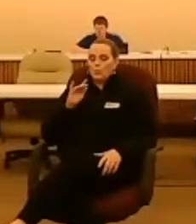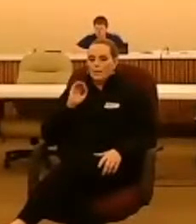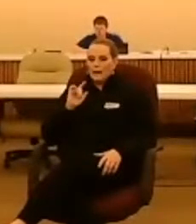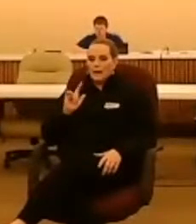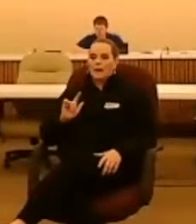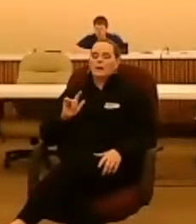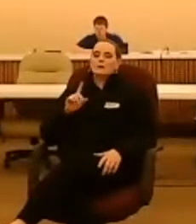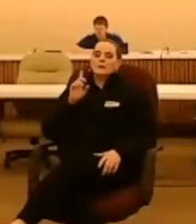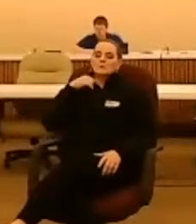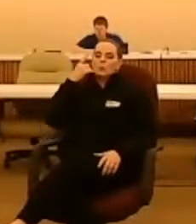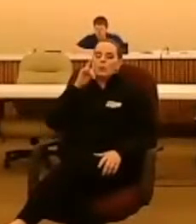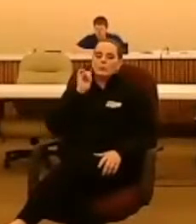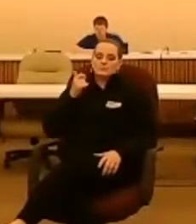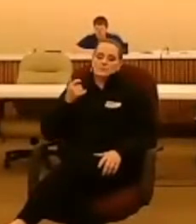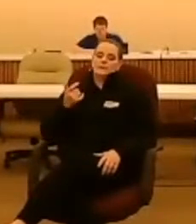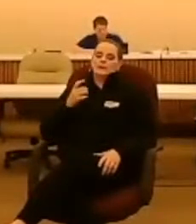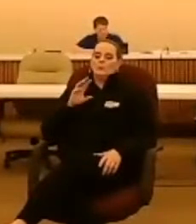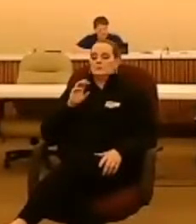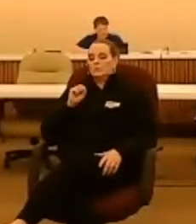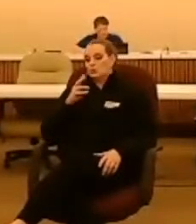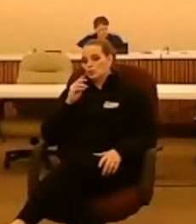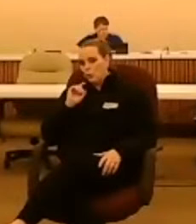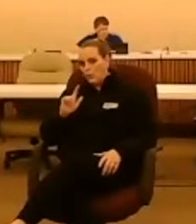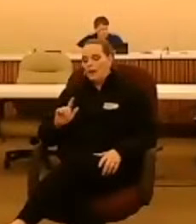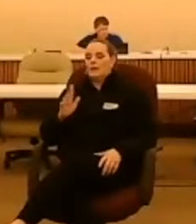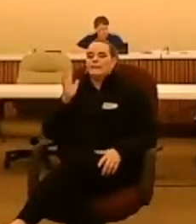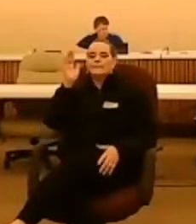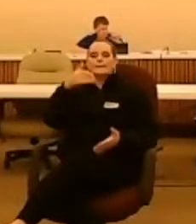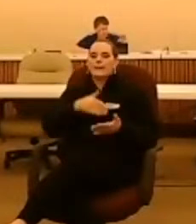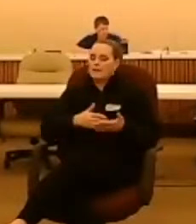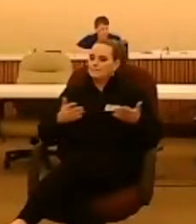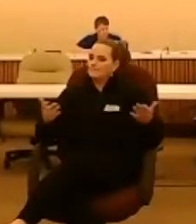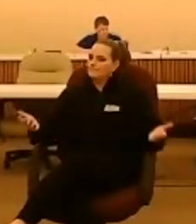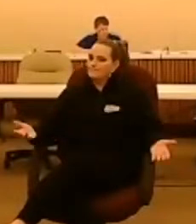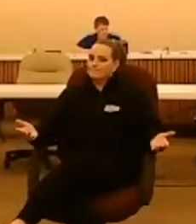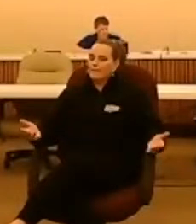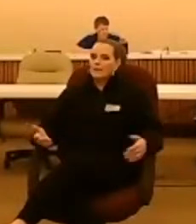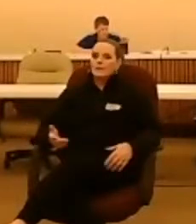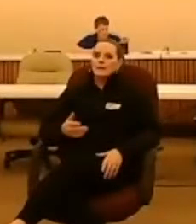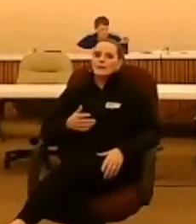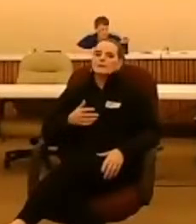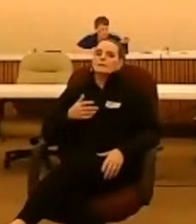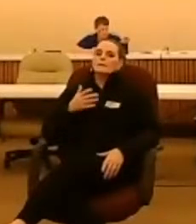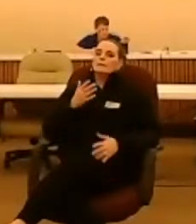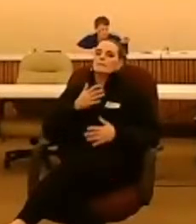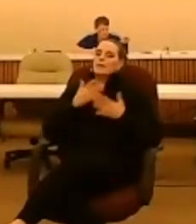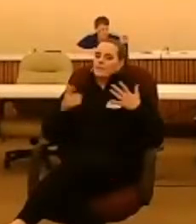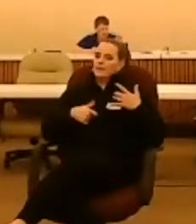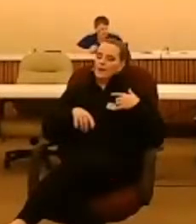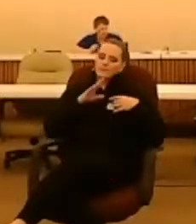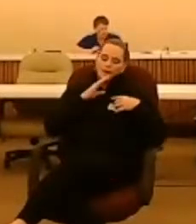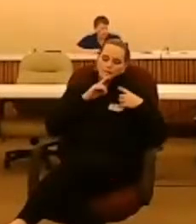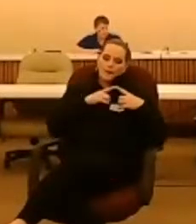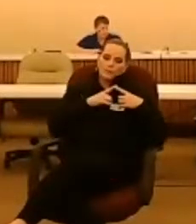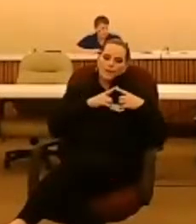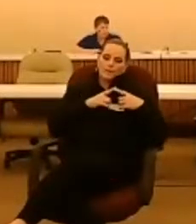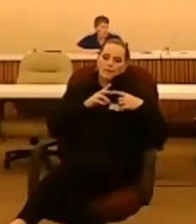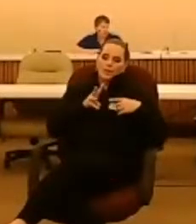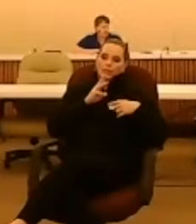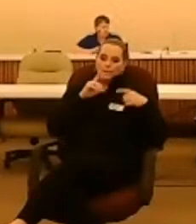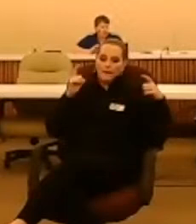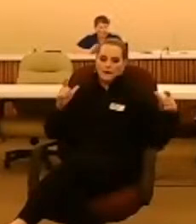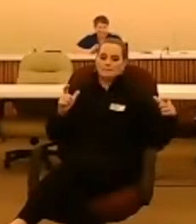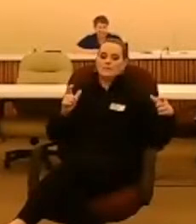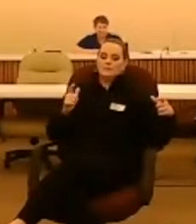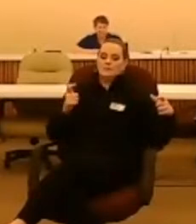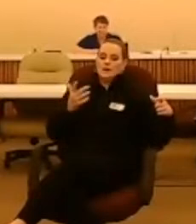So it looks like it was a swale that fed that pond. And again, the thing I will note, it's funny, those ponds are now